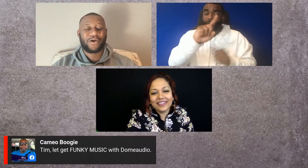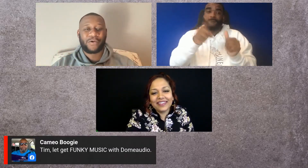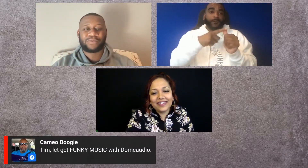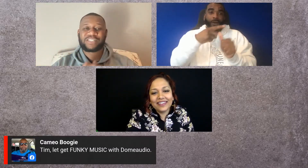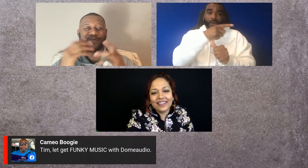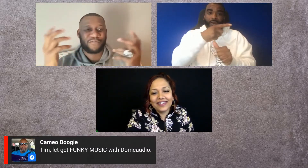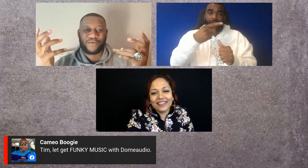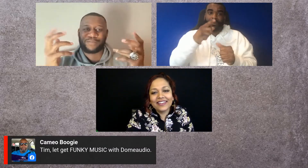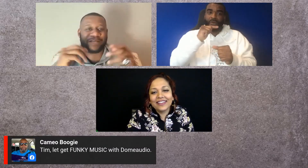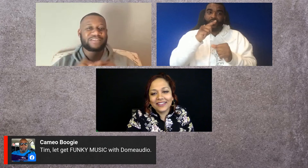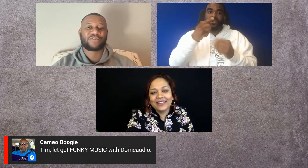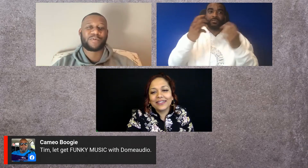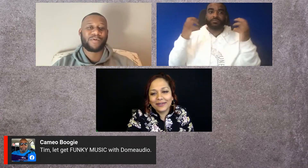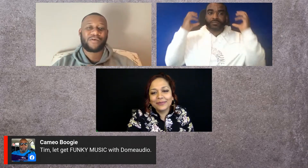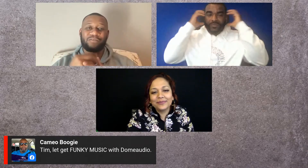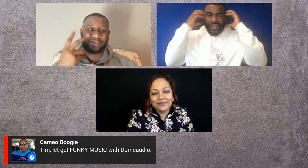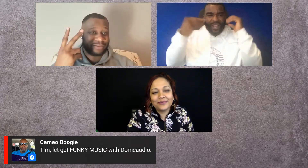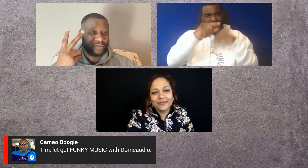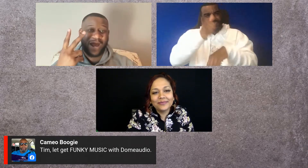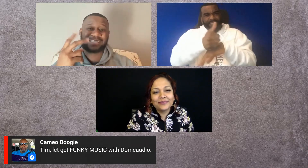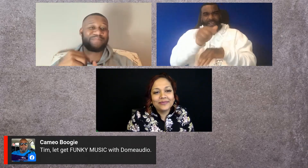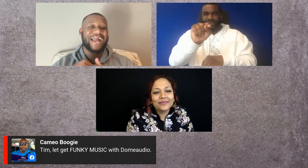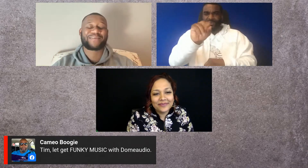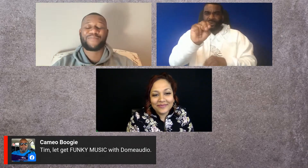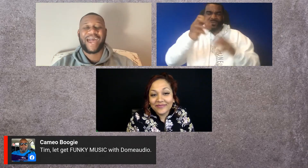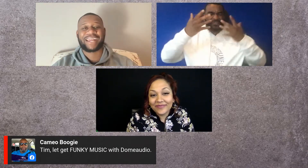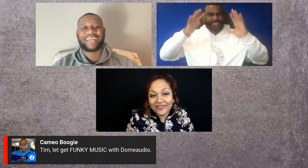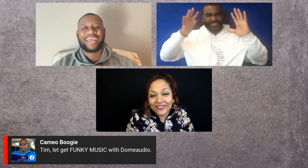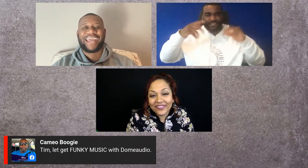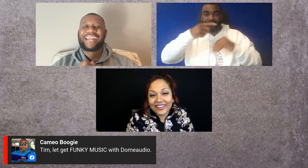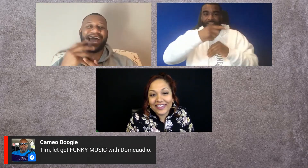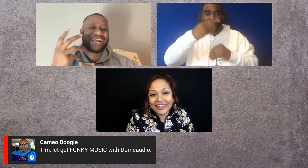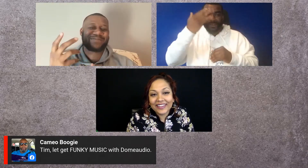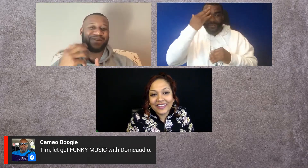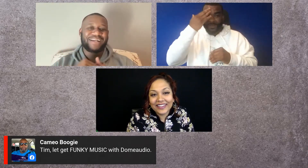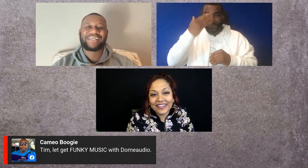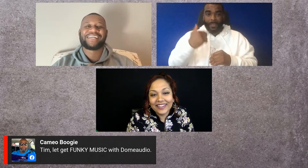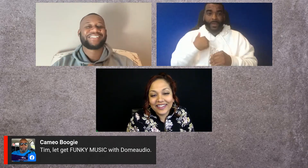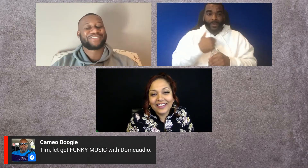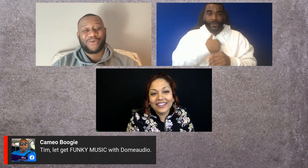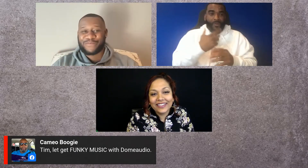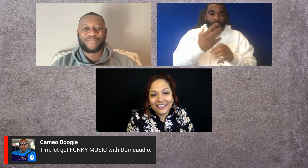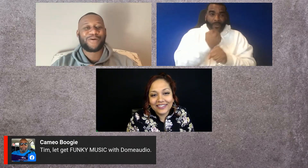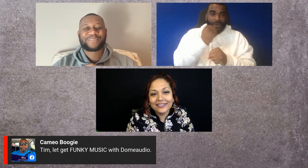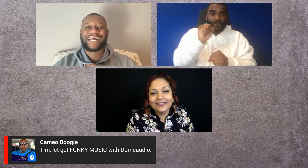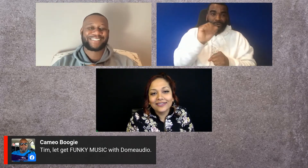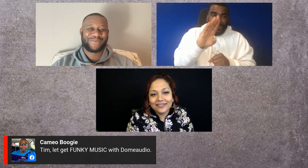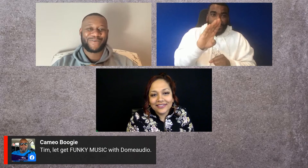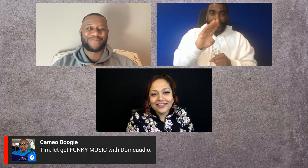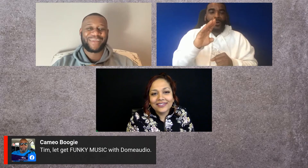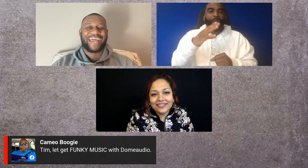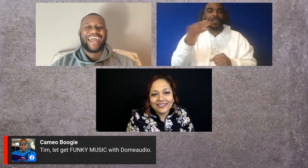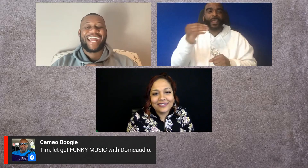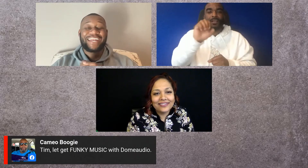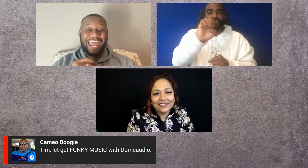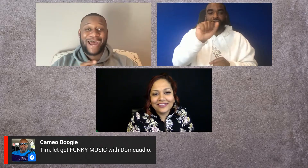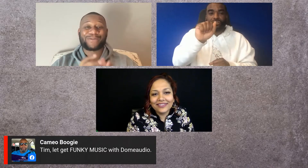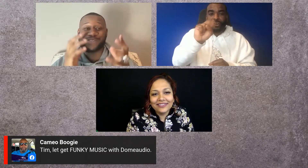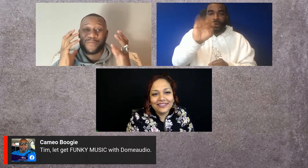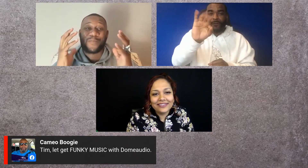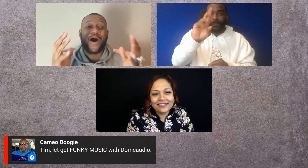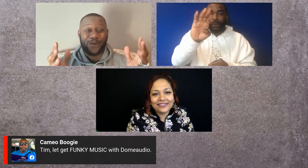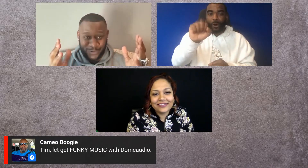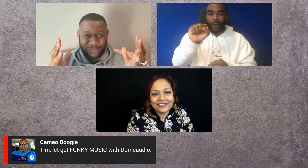we all know, just performed in the Super Bowl twice back to back, and he had his buddy Sean Forbes next to him. And